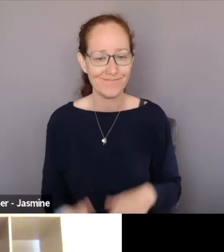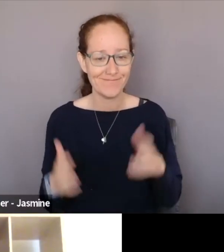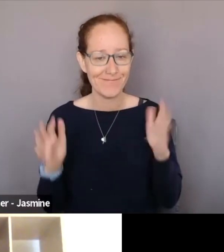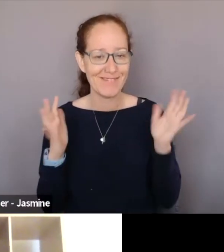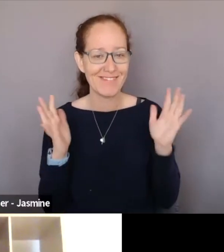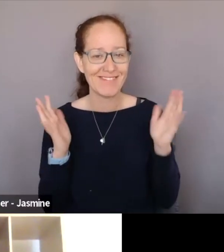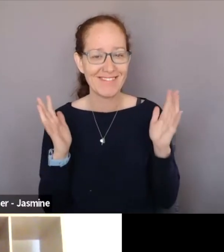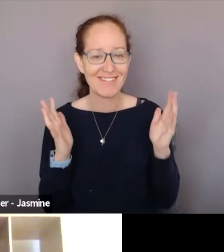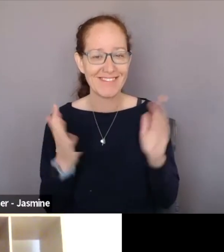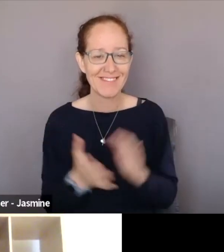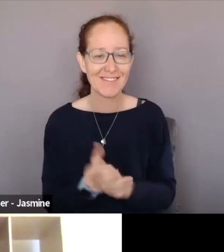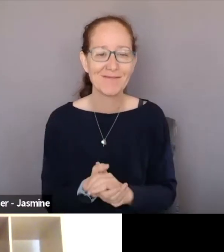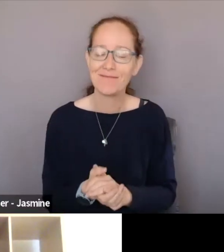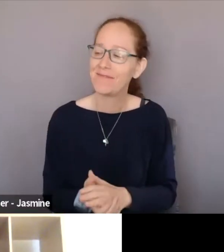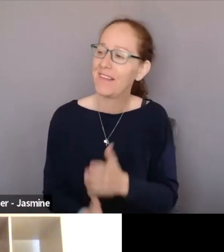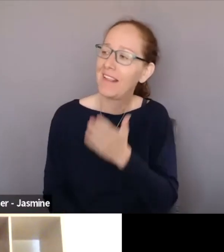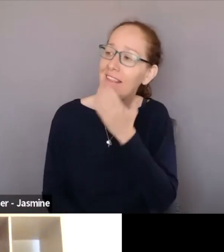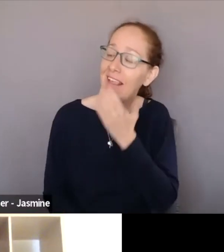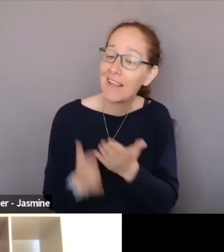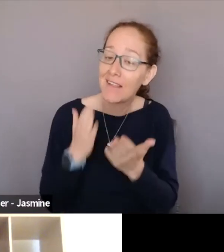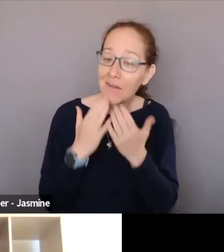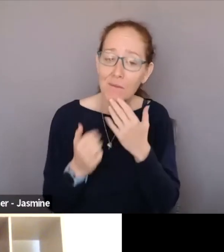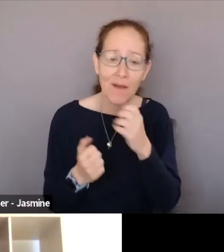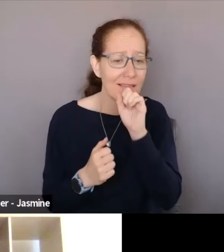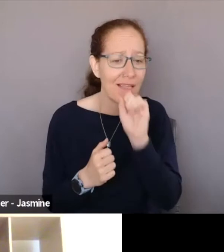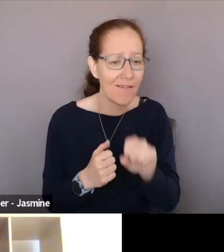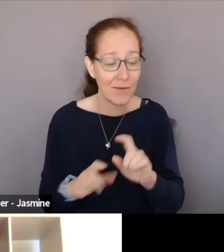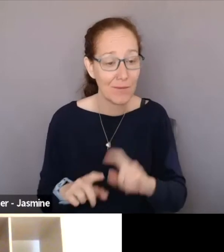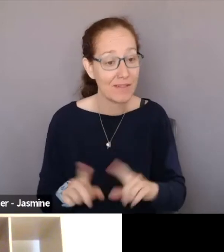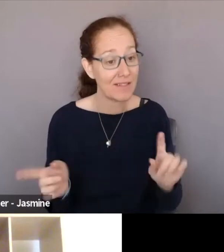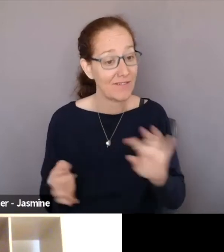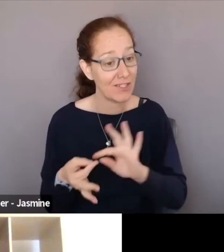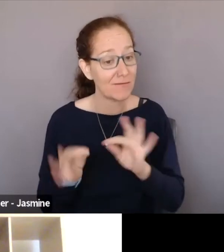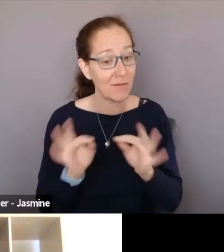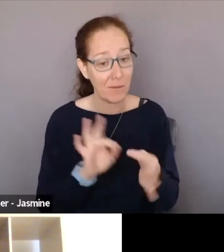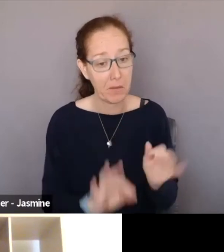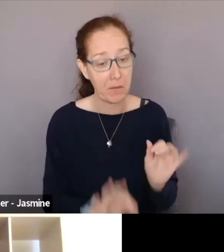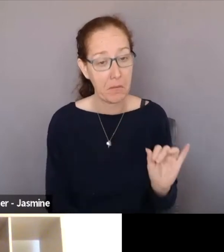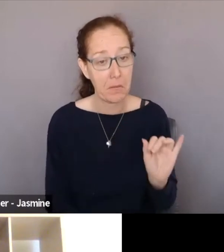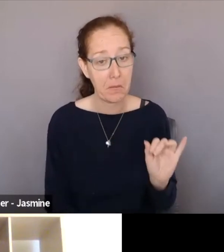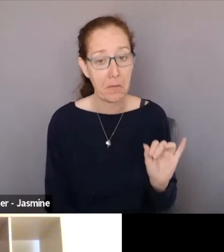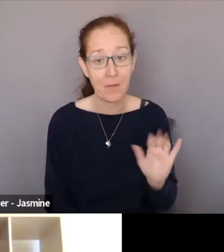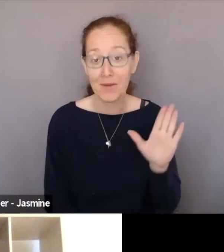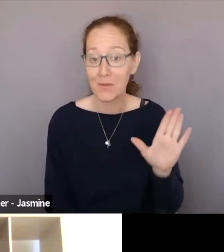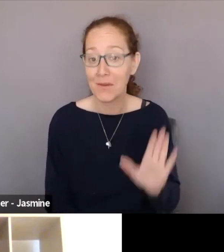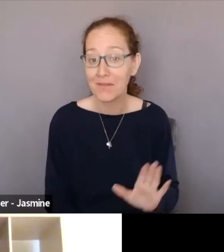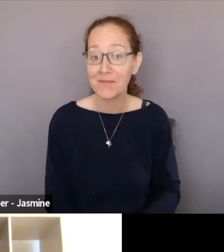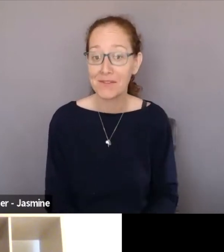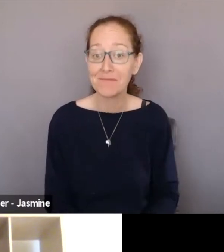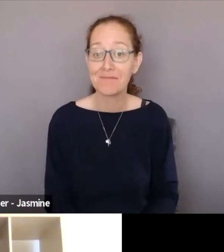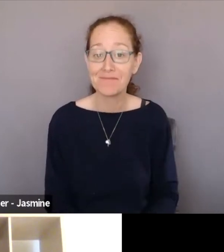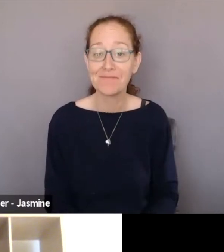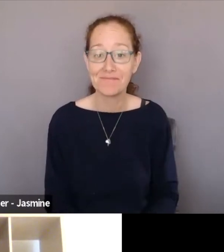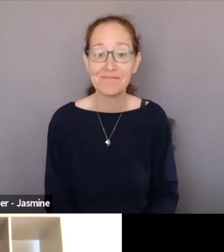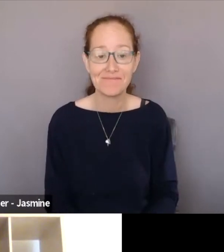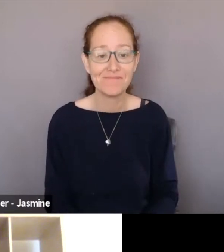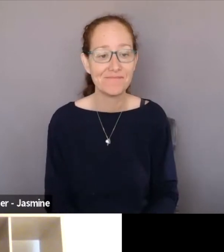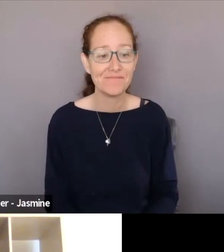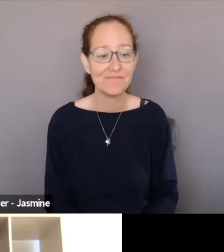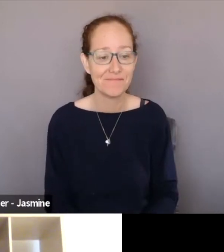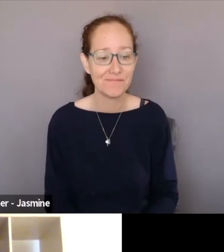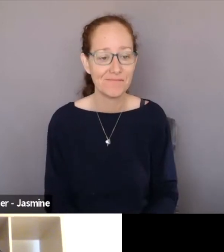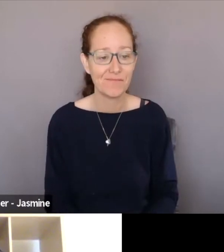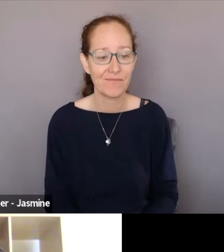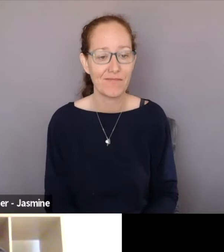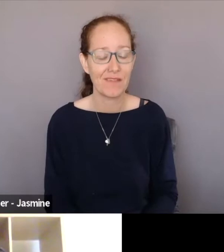Woo! Thank you. I love that. A different interpretation. Wonderful. And just the different